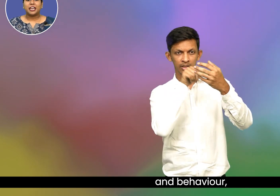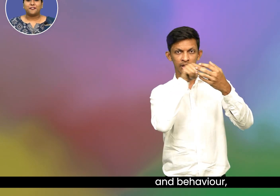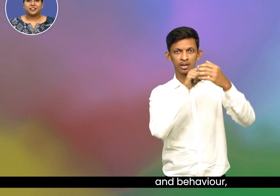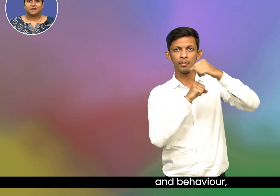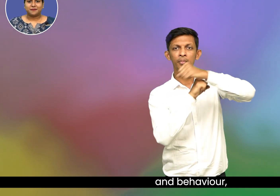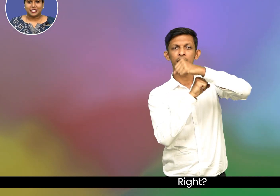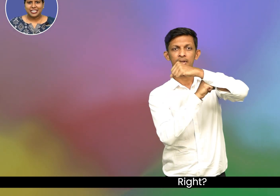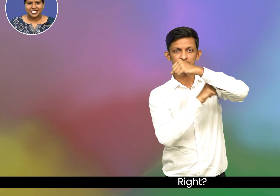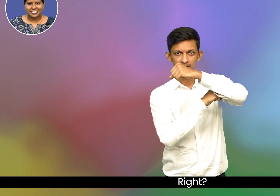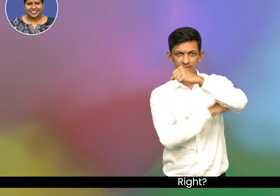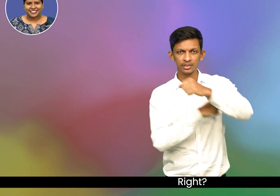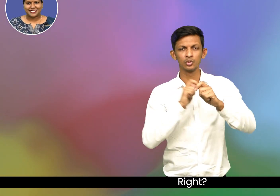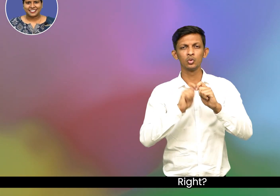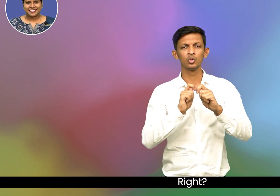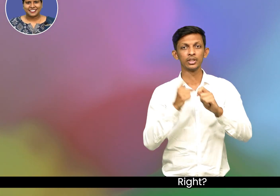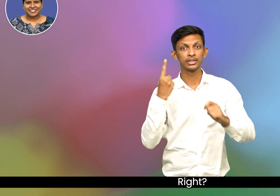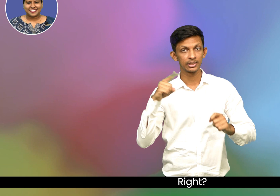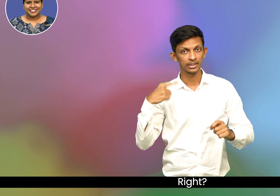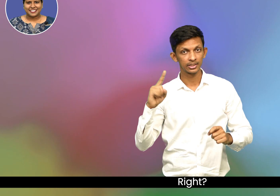and behavior, right?